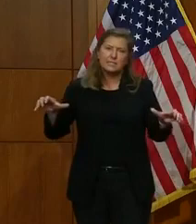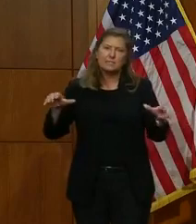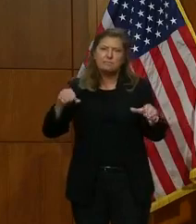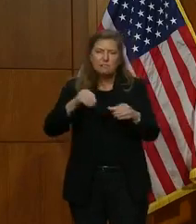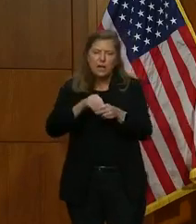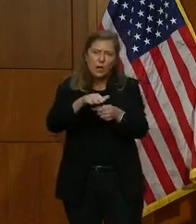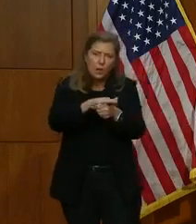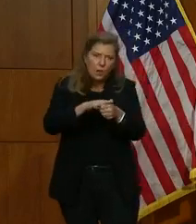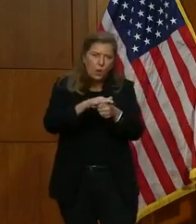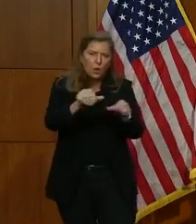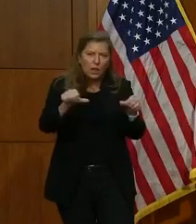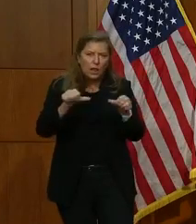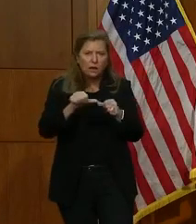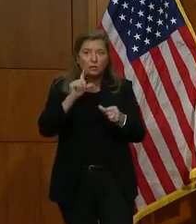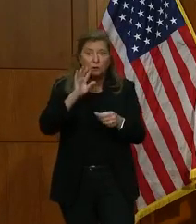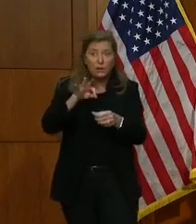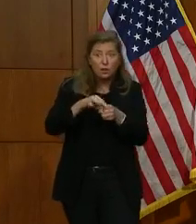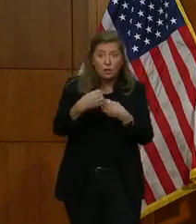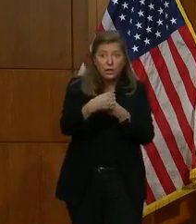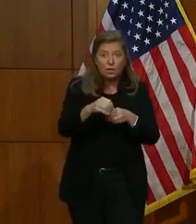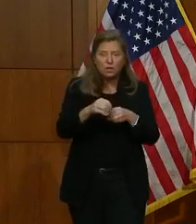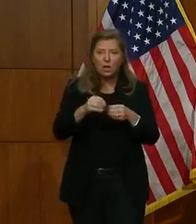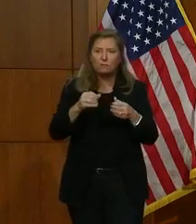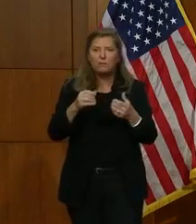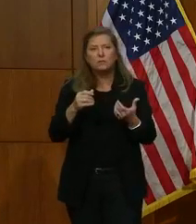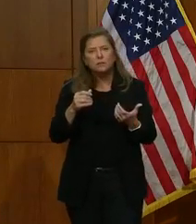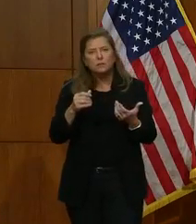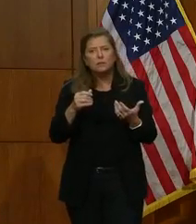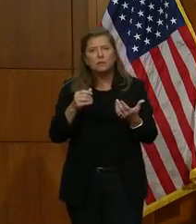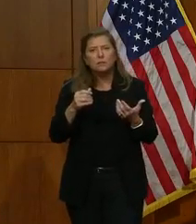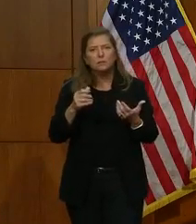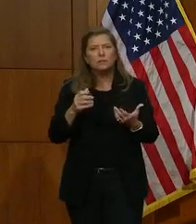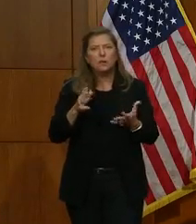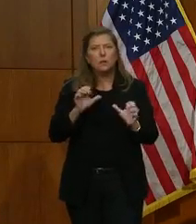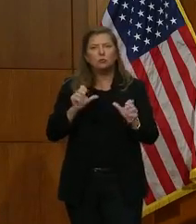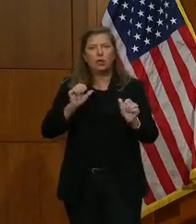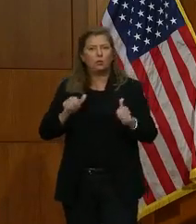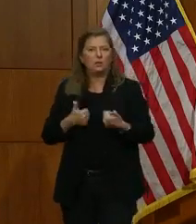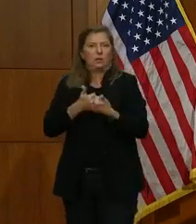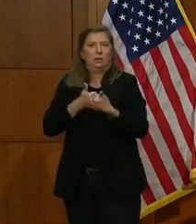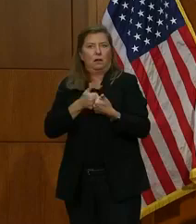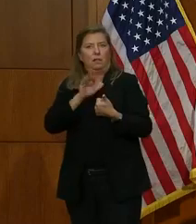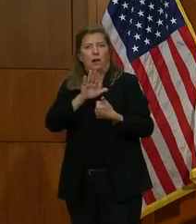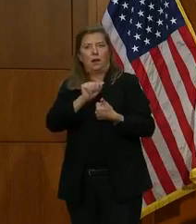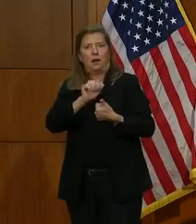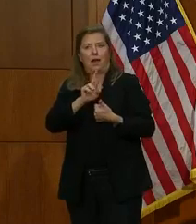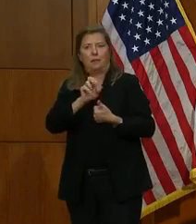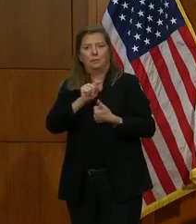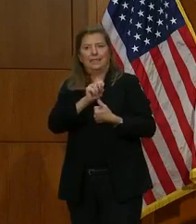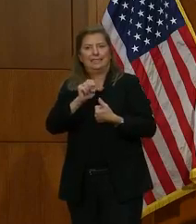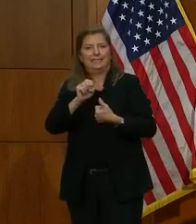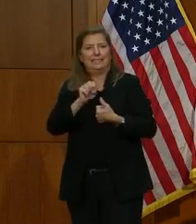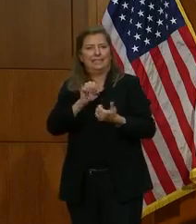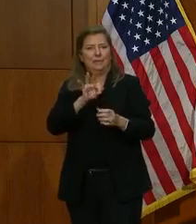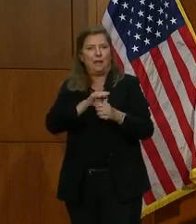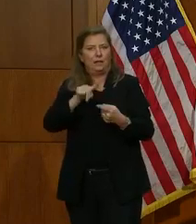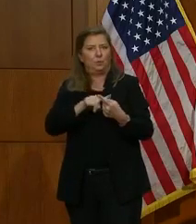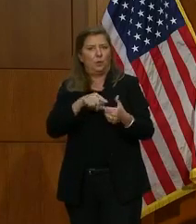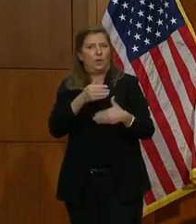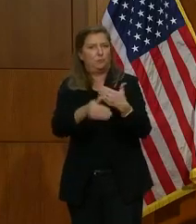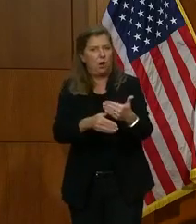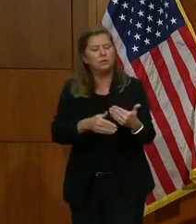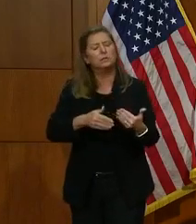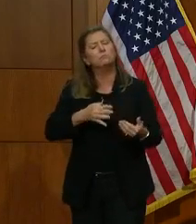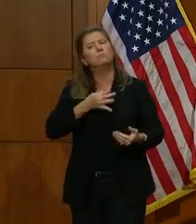localities, election offices, so they can more effectively challenge absentee ballots as they're processed. I